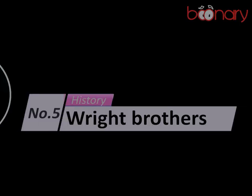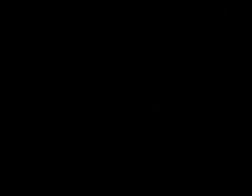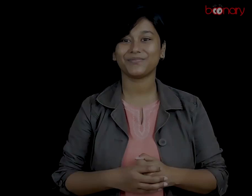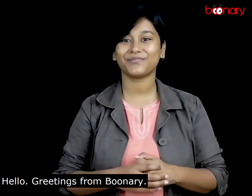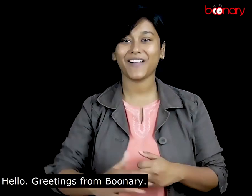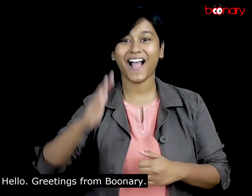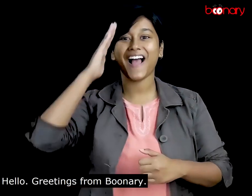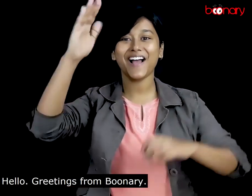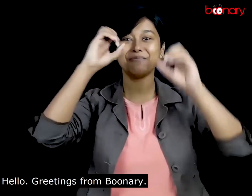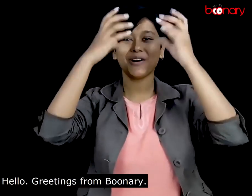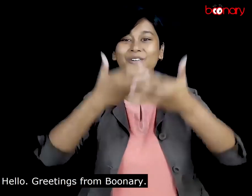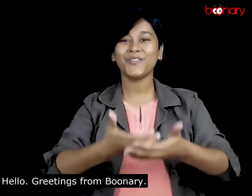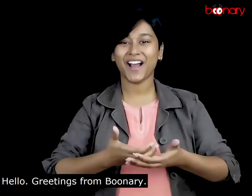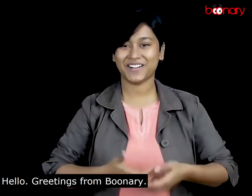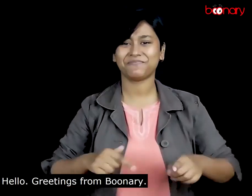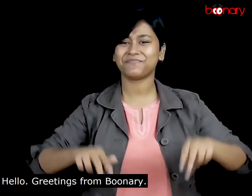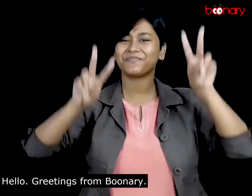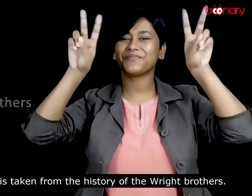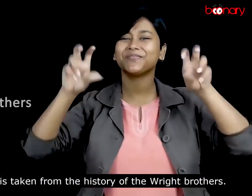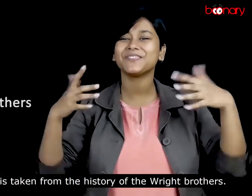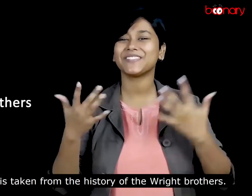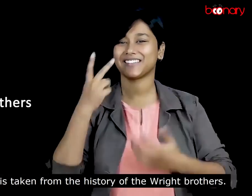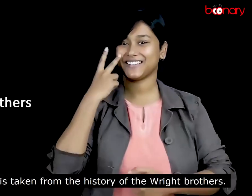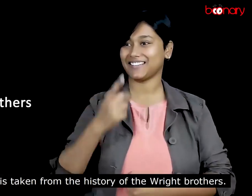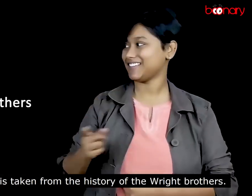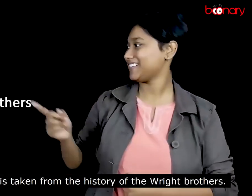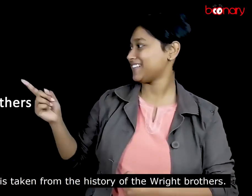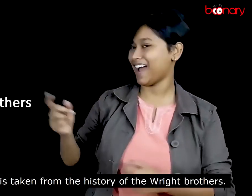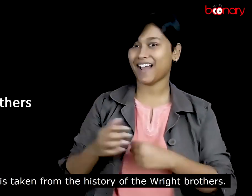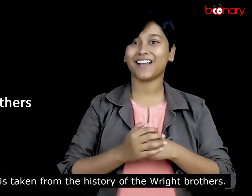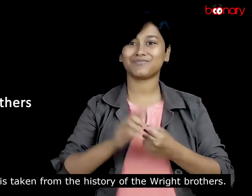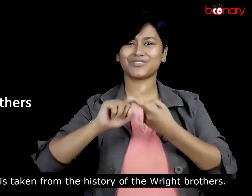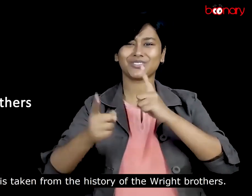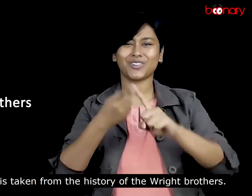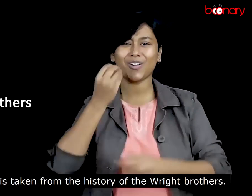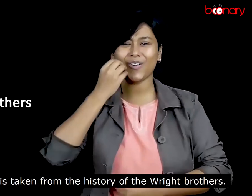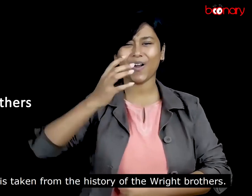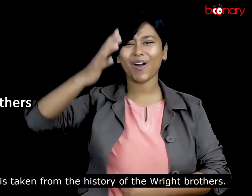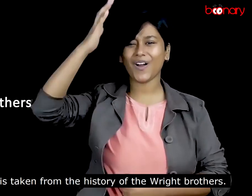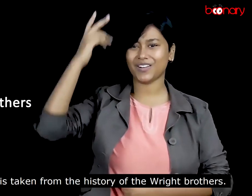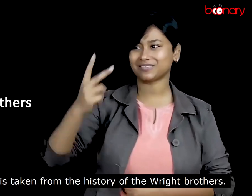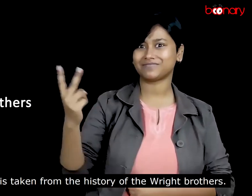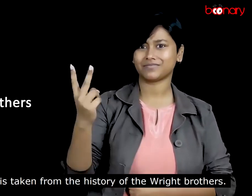Hello, greetings from Boonri. Today's topic is taken from the history of